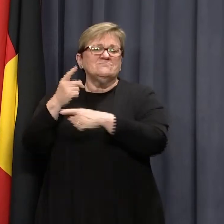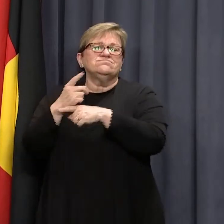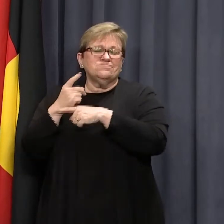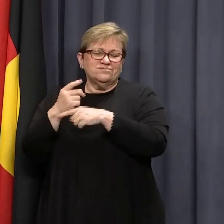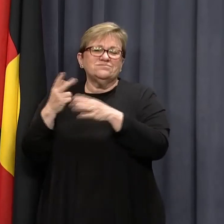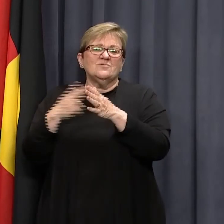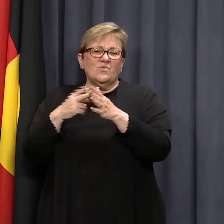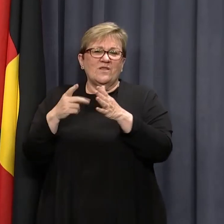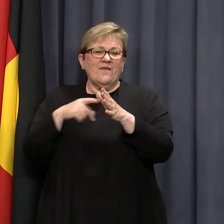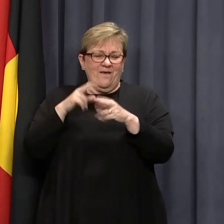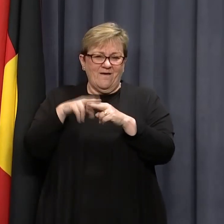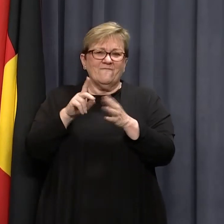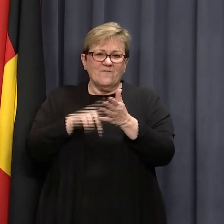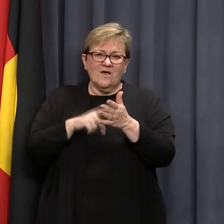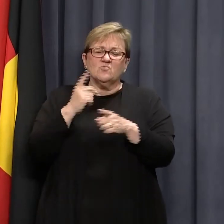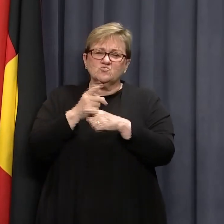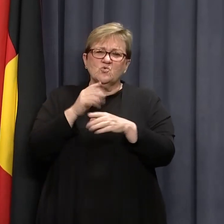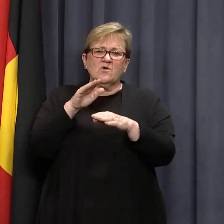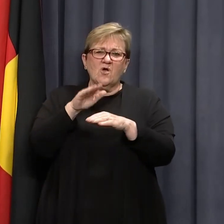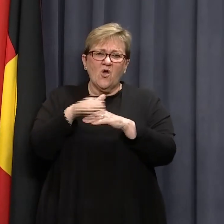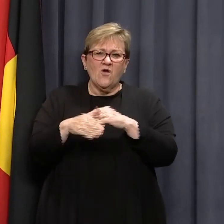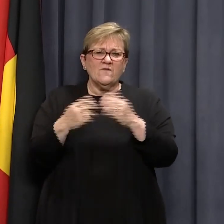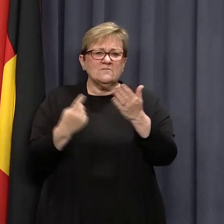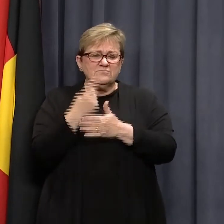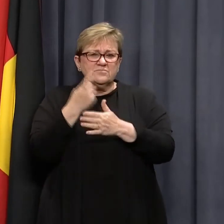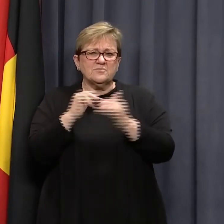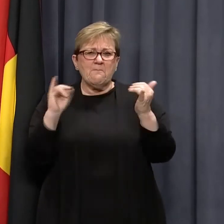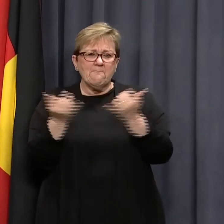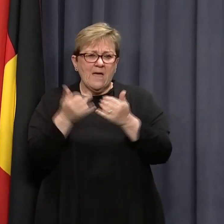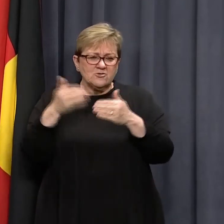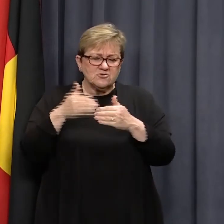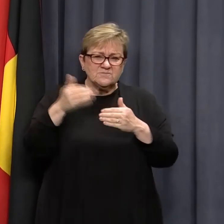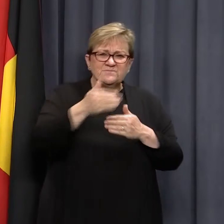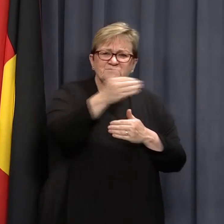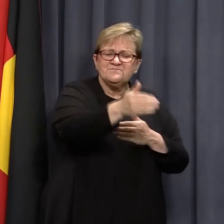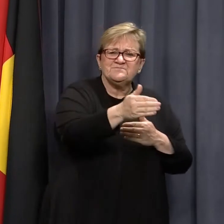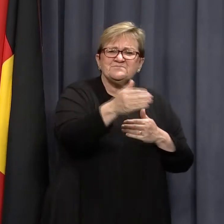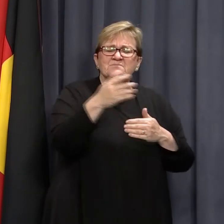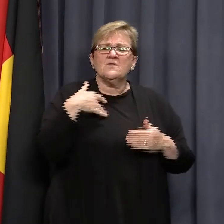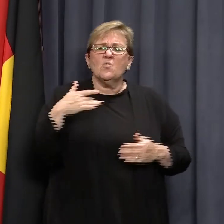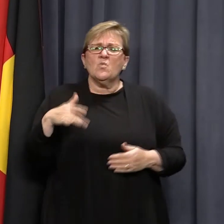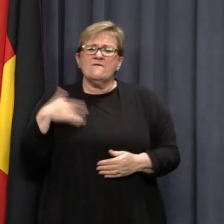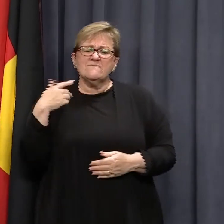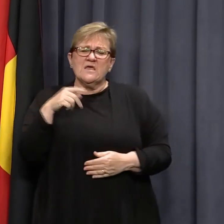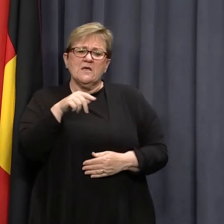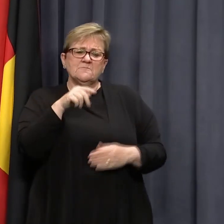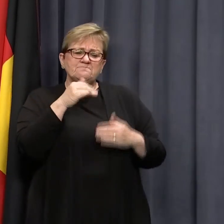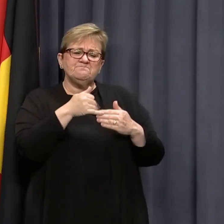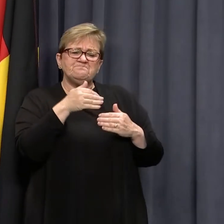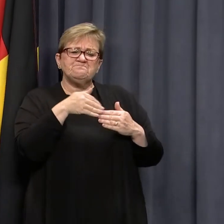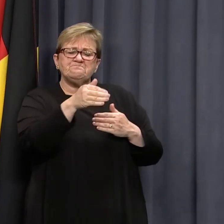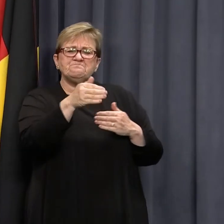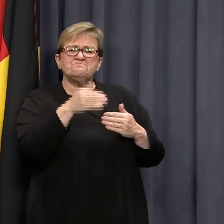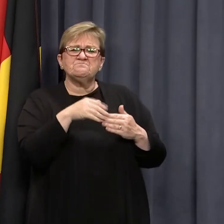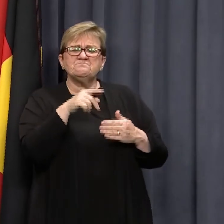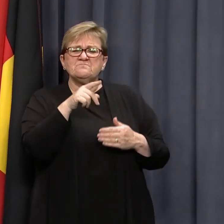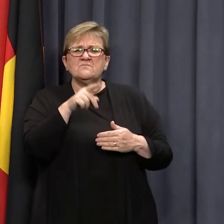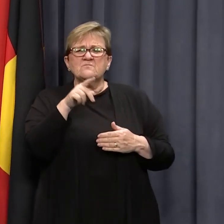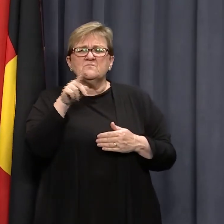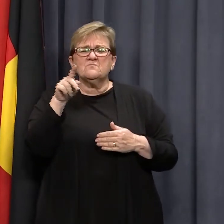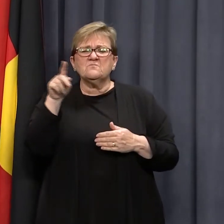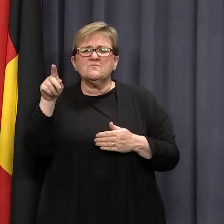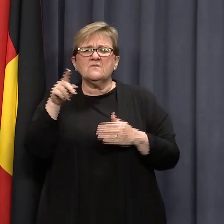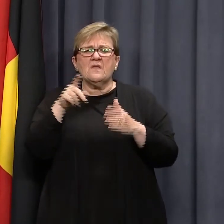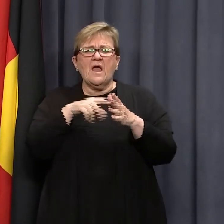with around upcoming matches, and we would anticipate that they will look